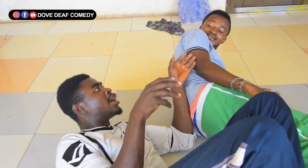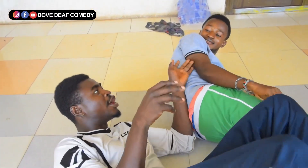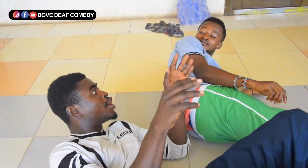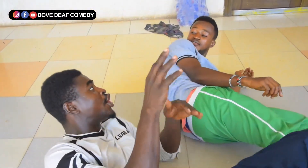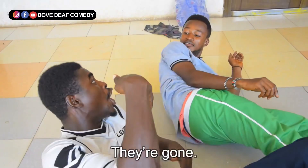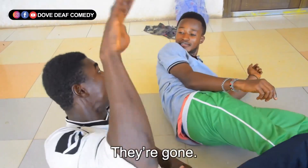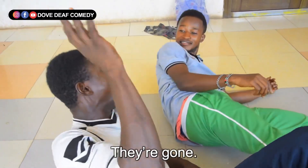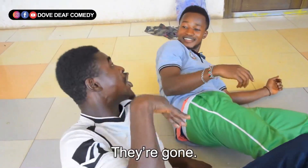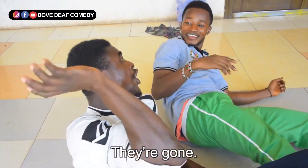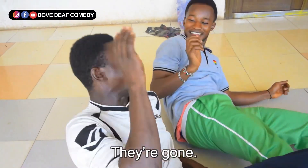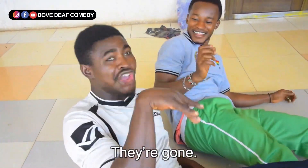They're gone.